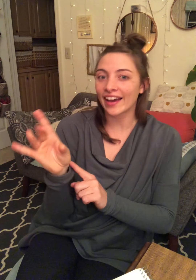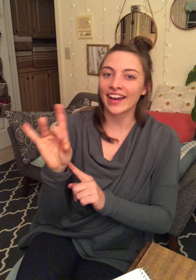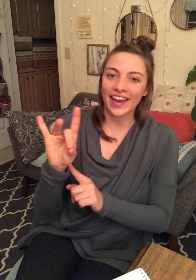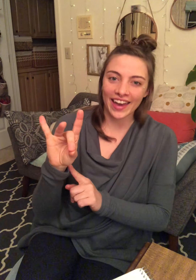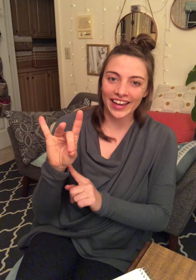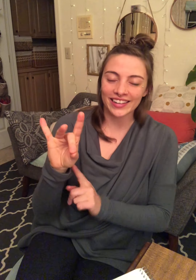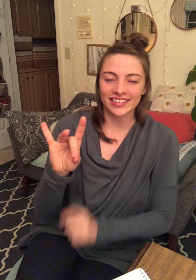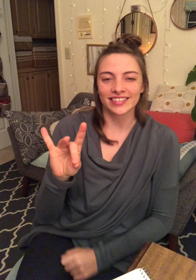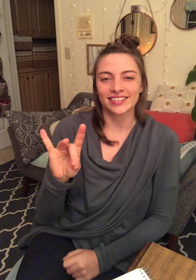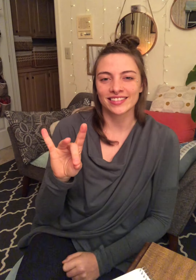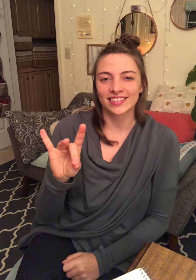78,